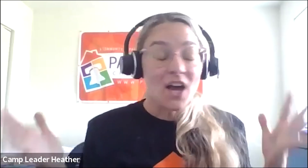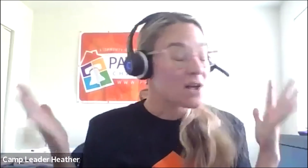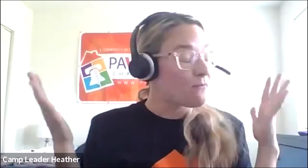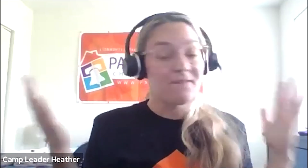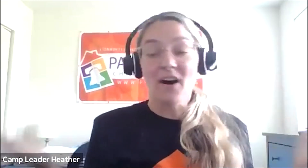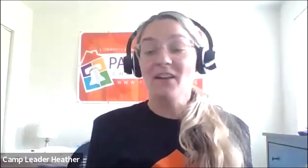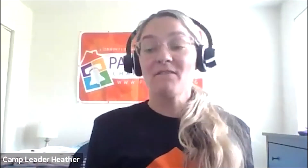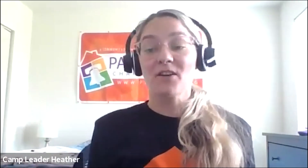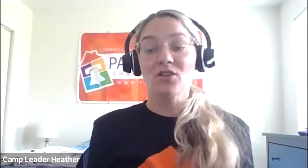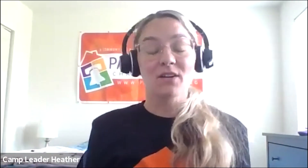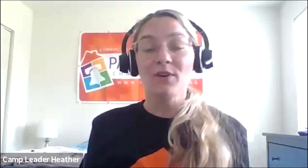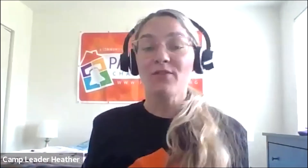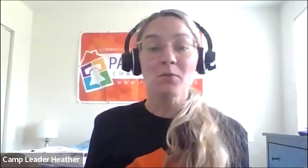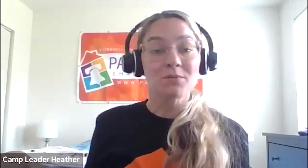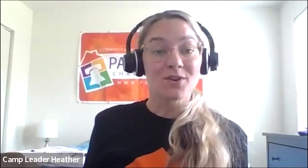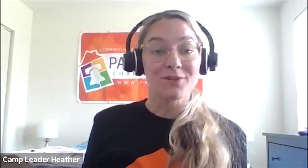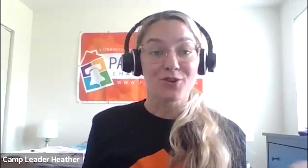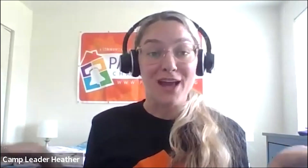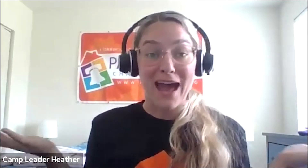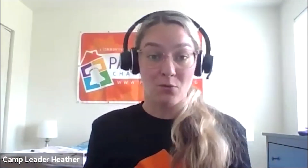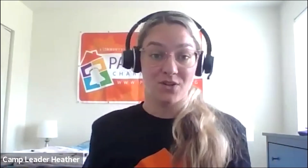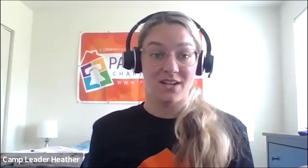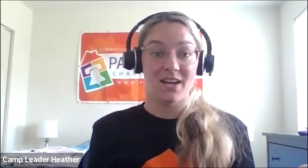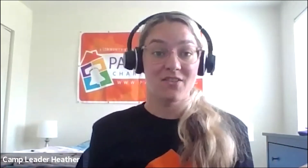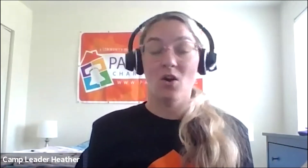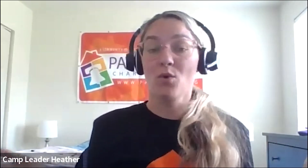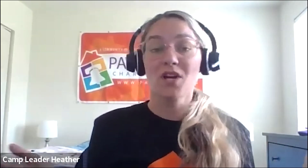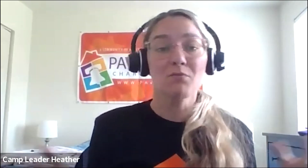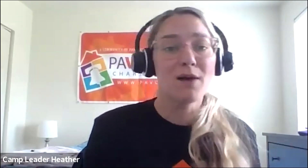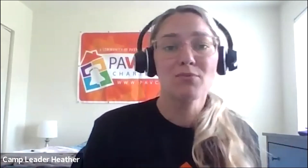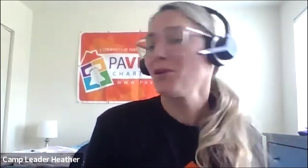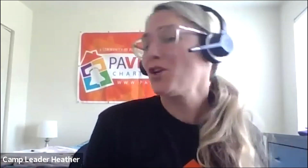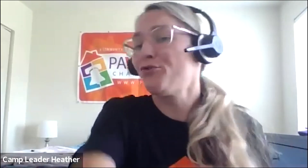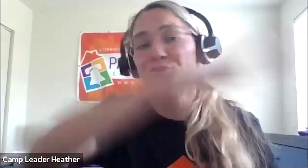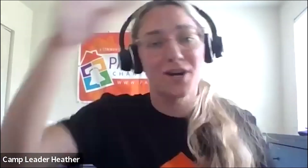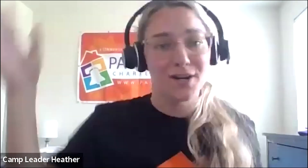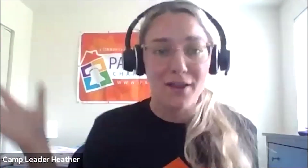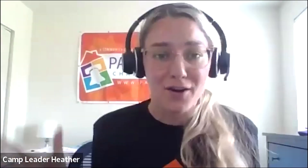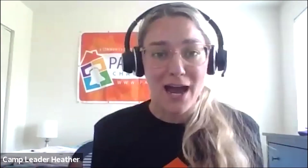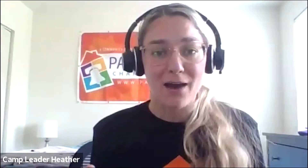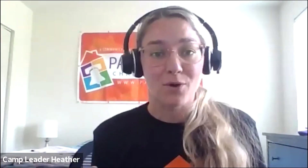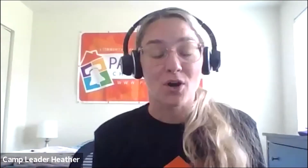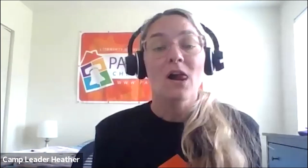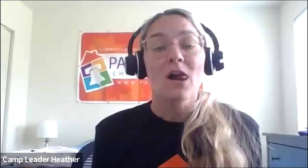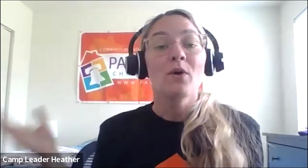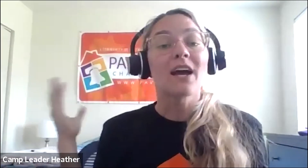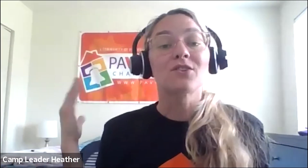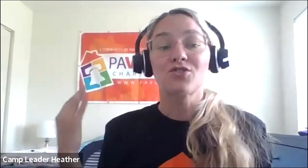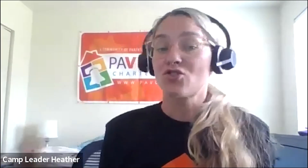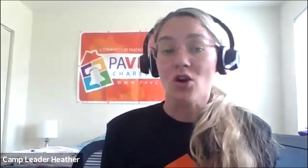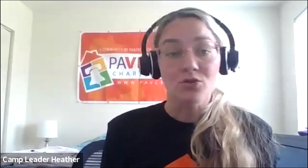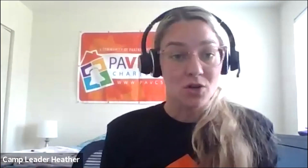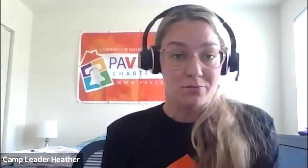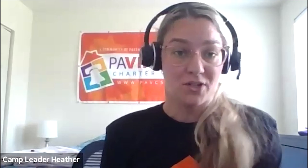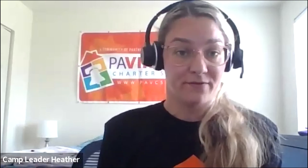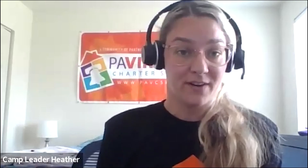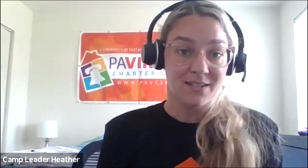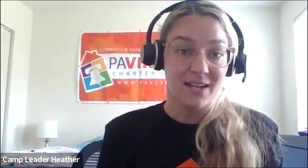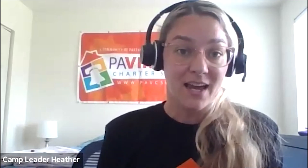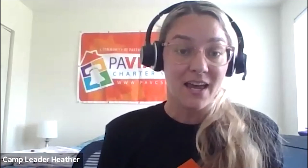a fun-filled, we've almost been on for an hour together, and we could probably go for another hour. We had so much fun today.